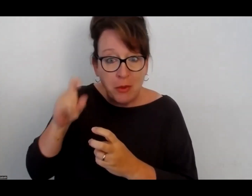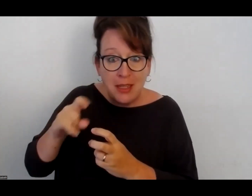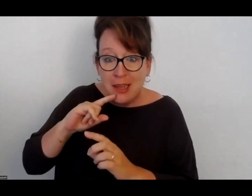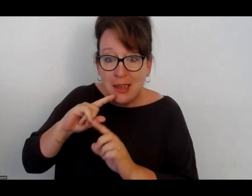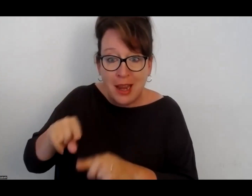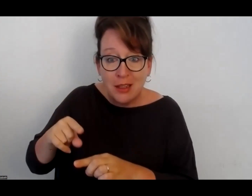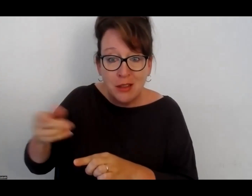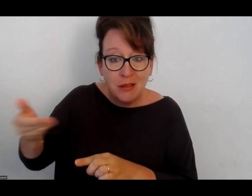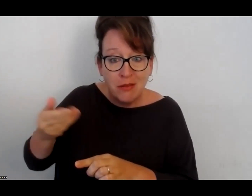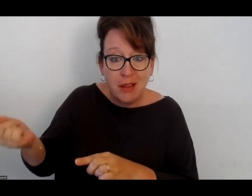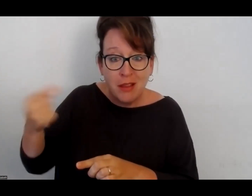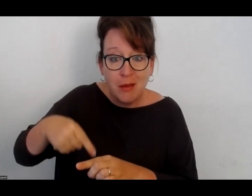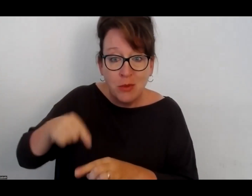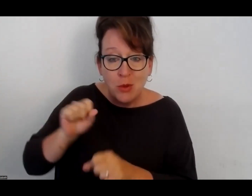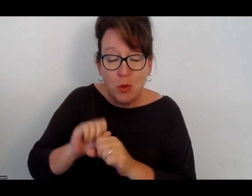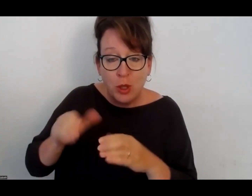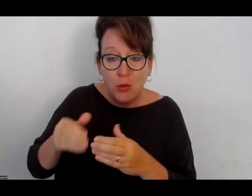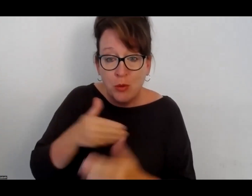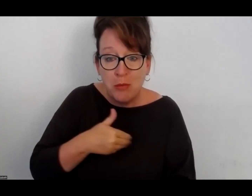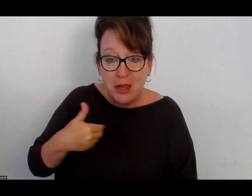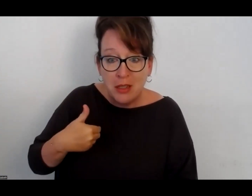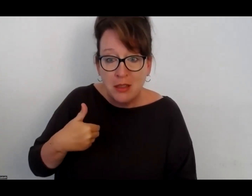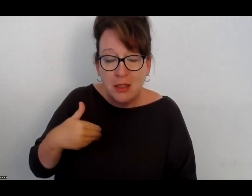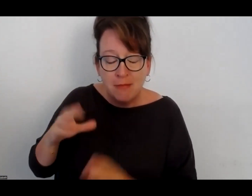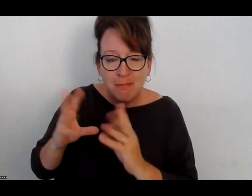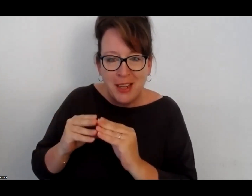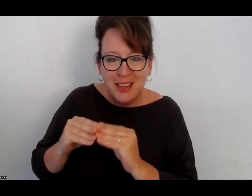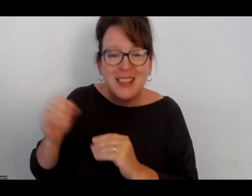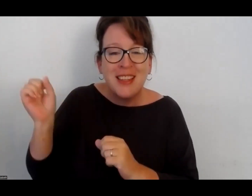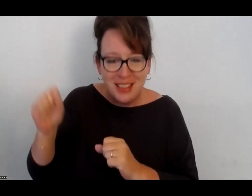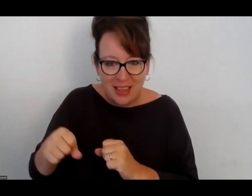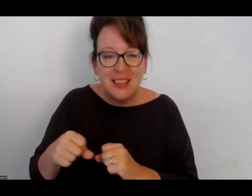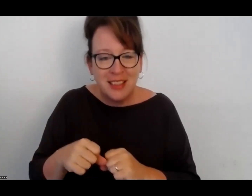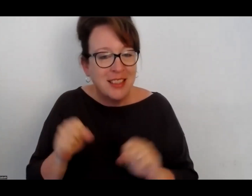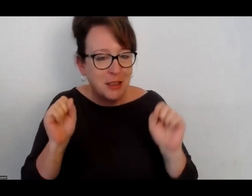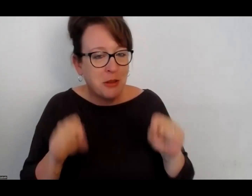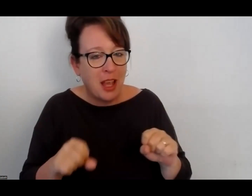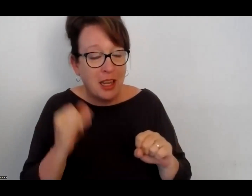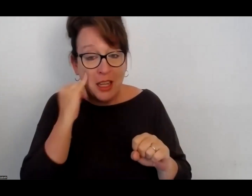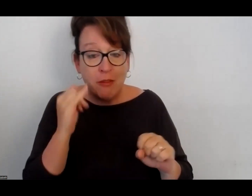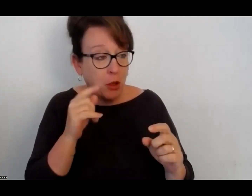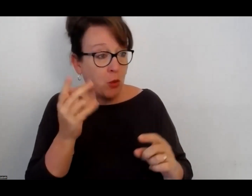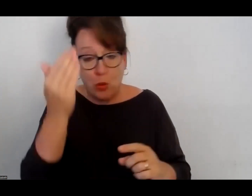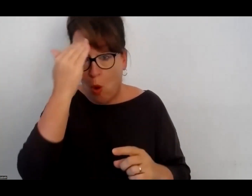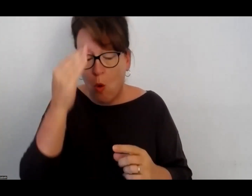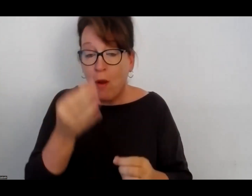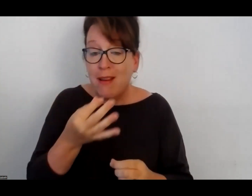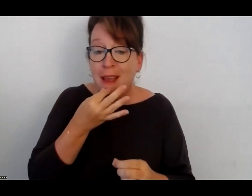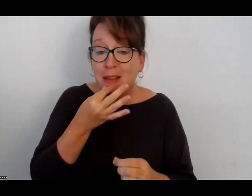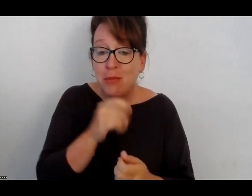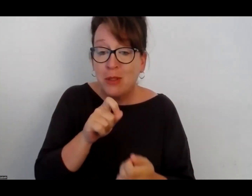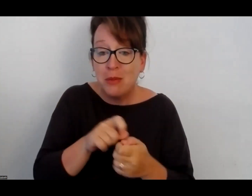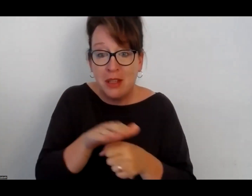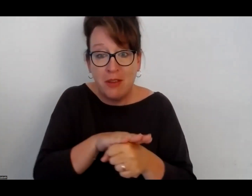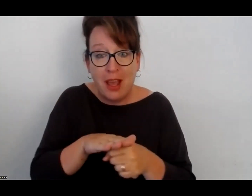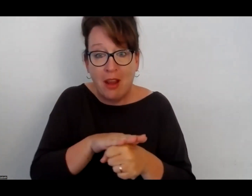group meetings? Yes. Okay. Yeah, so if you are thinking here's an expert of an area that would be helpful in